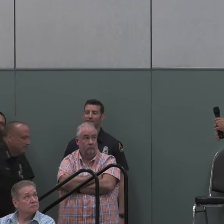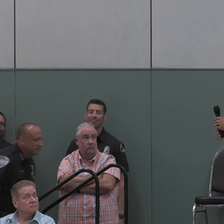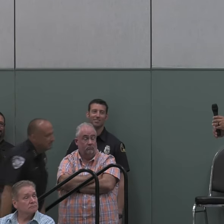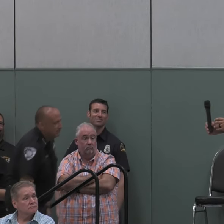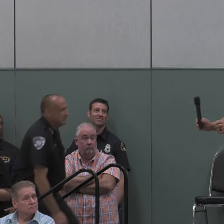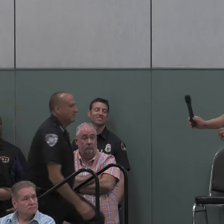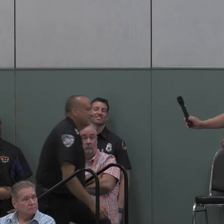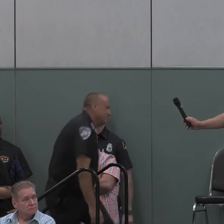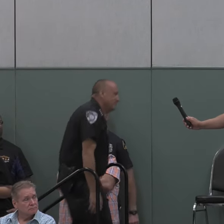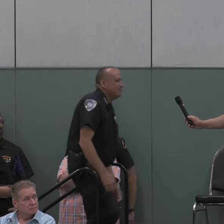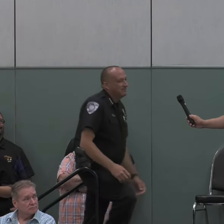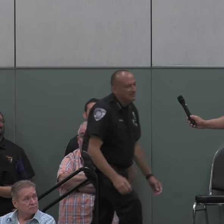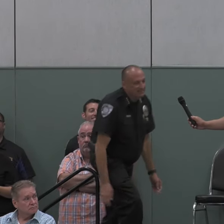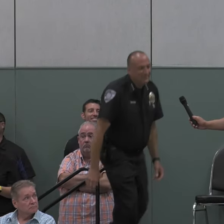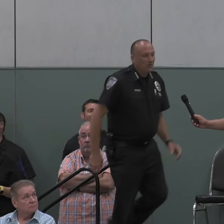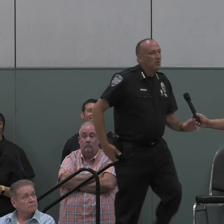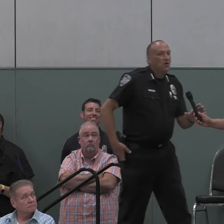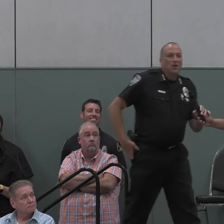Chief?